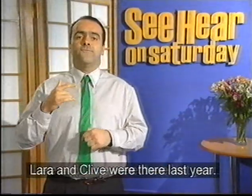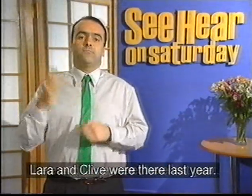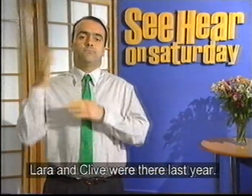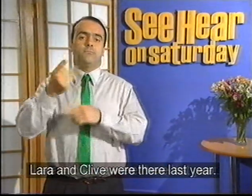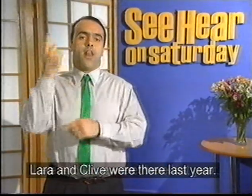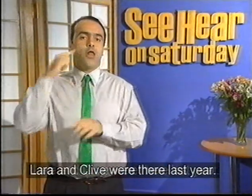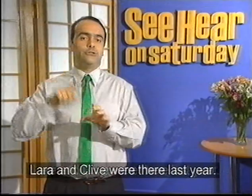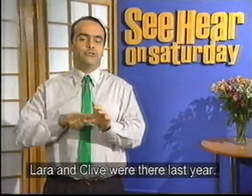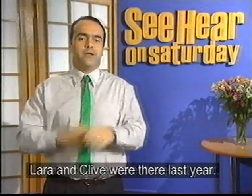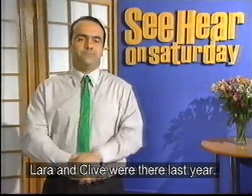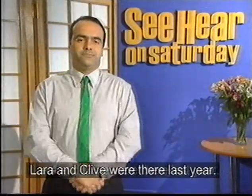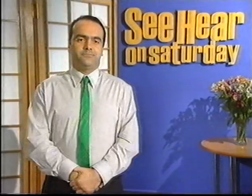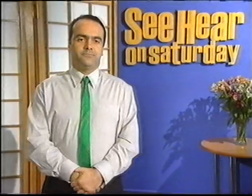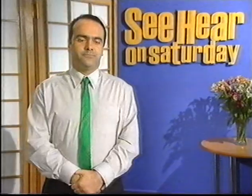there last year.